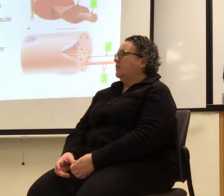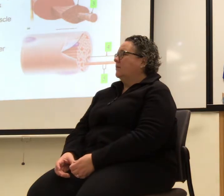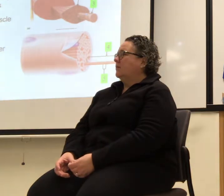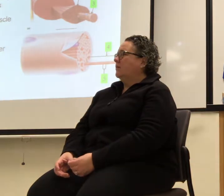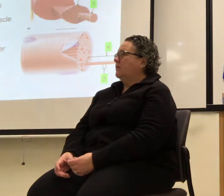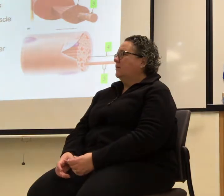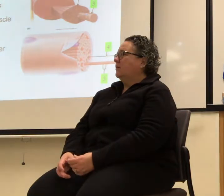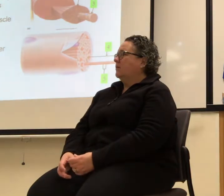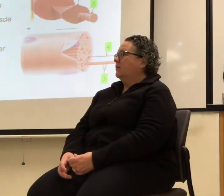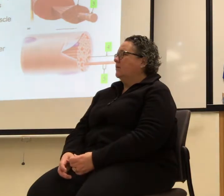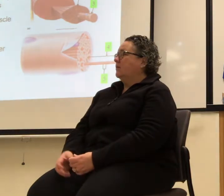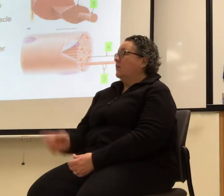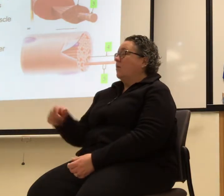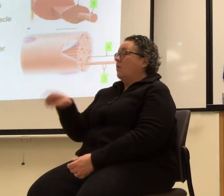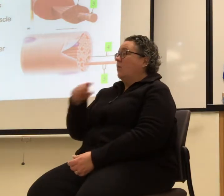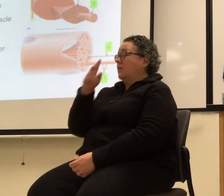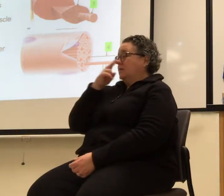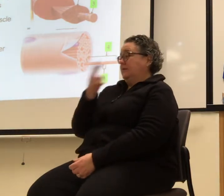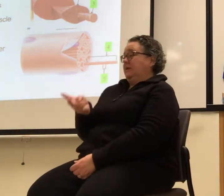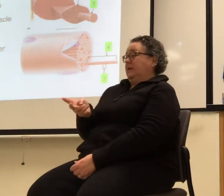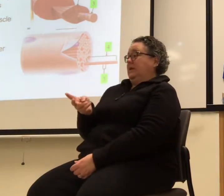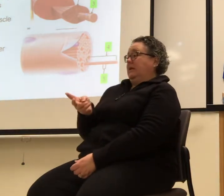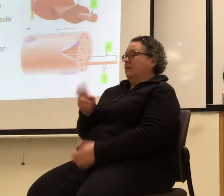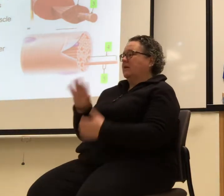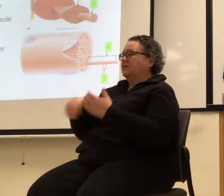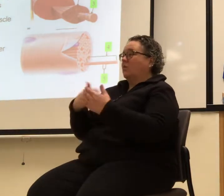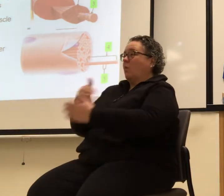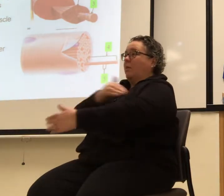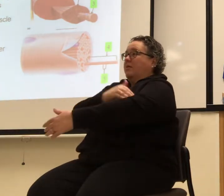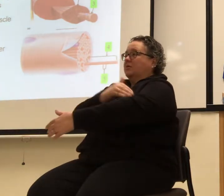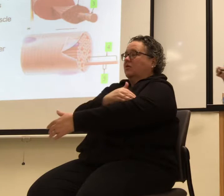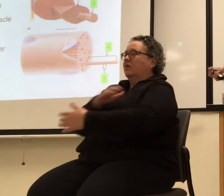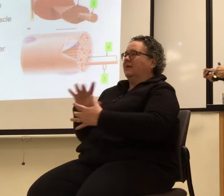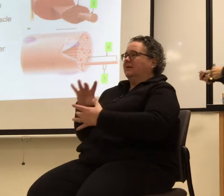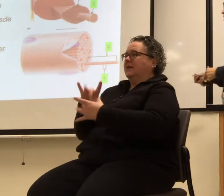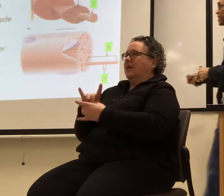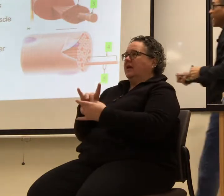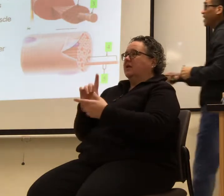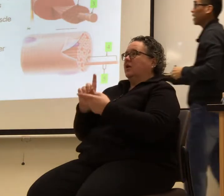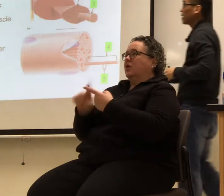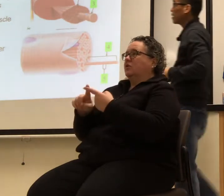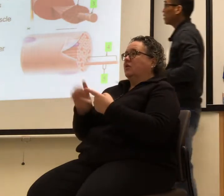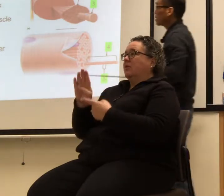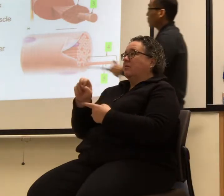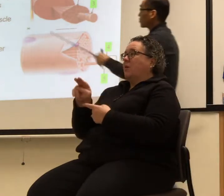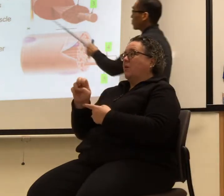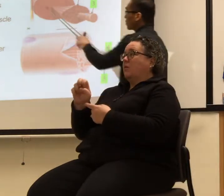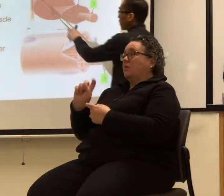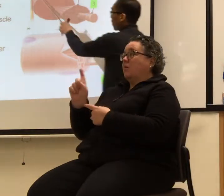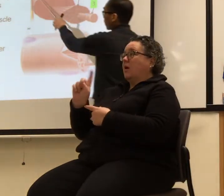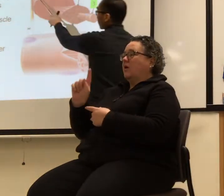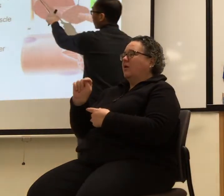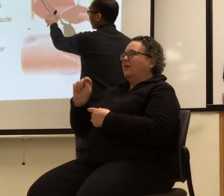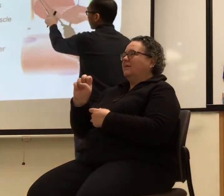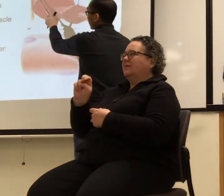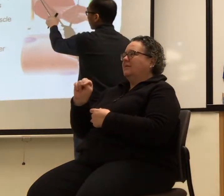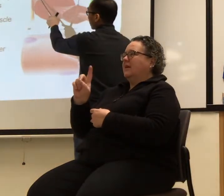I mean, what you see is that the whole muscle is connected to the bone by its tendon. I'm showing you